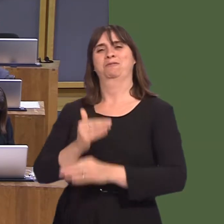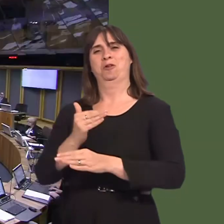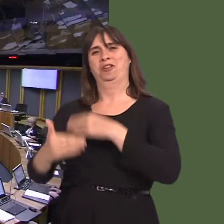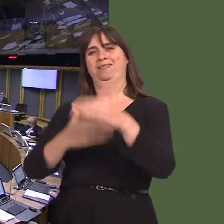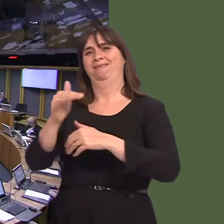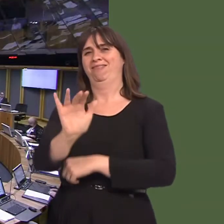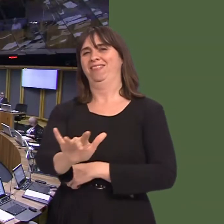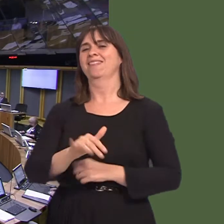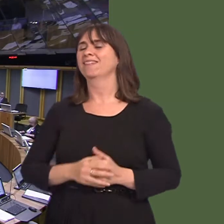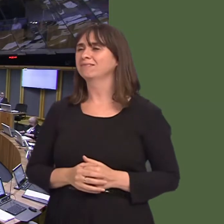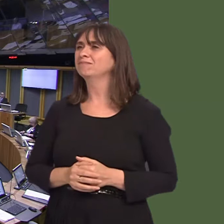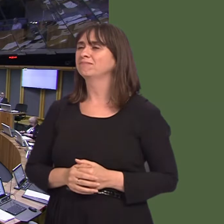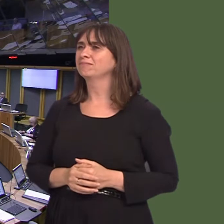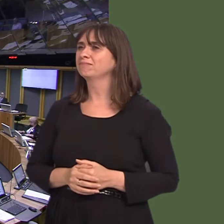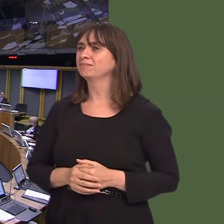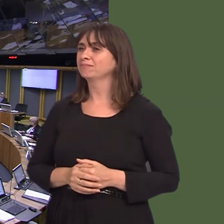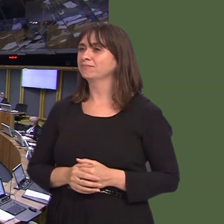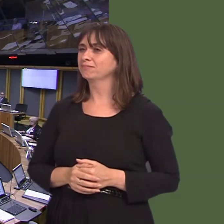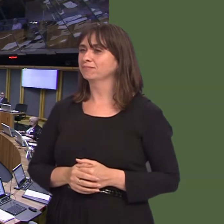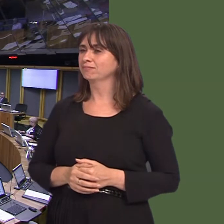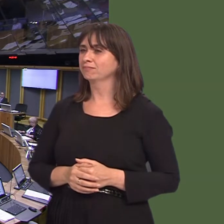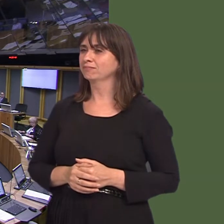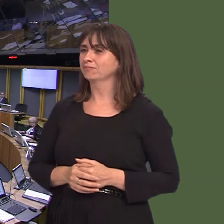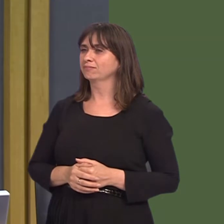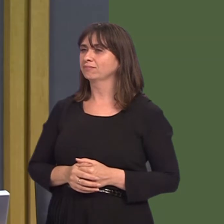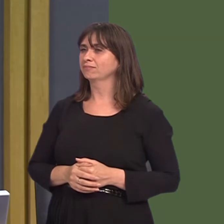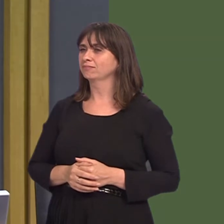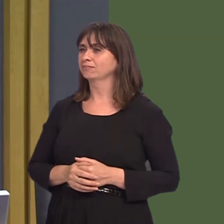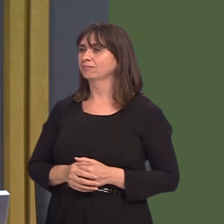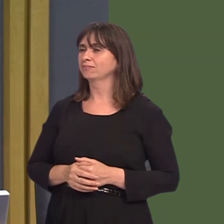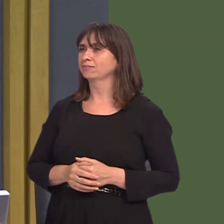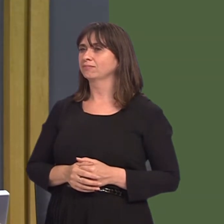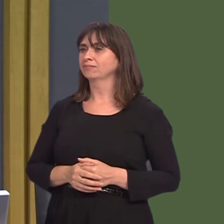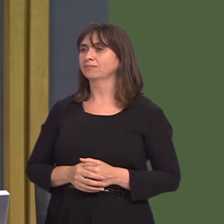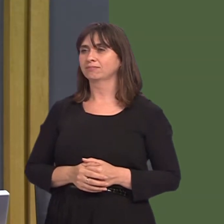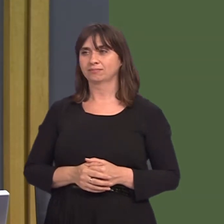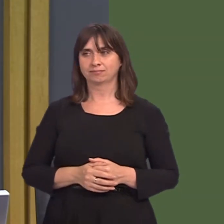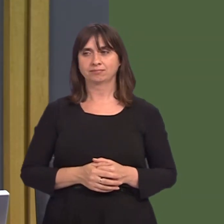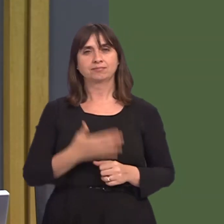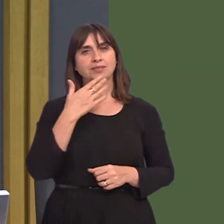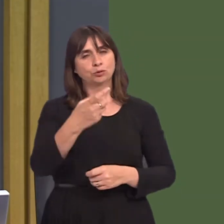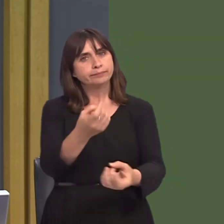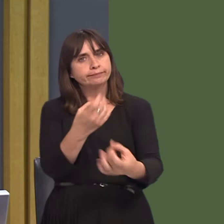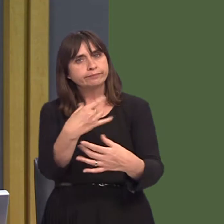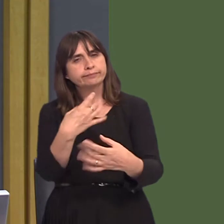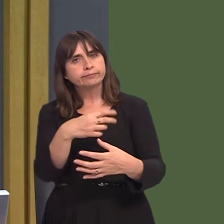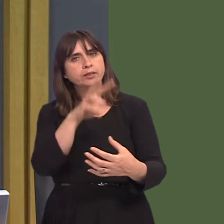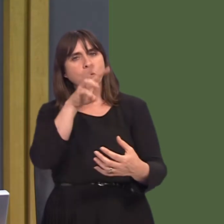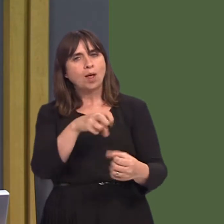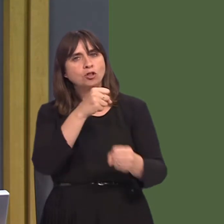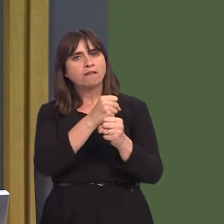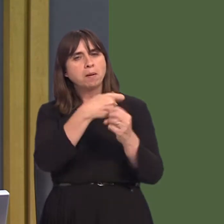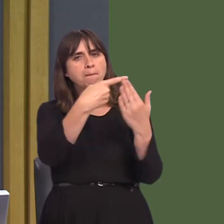Question 7, Mandy Jones. Diolch, Llywydd. Will the First Minister outline the Welsh Government's policy on nuclear